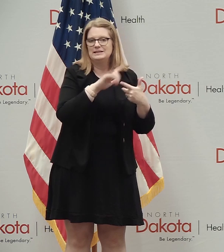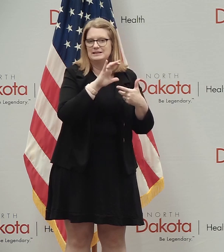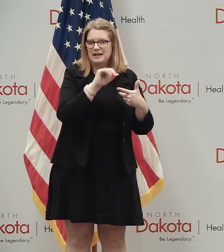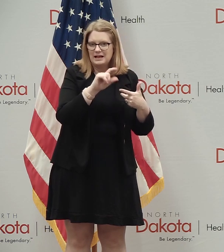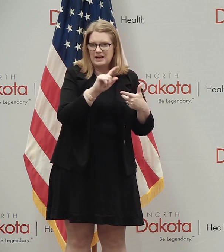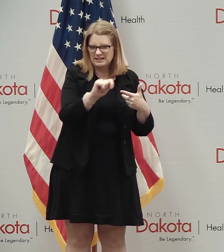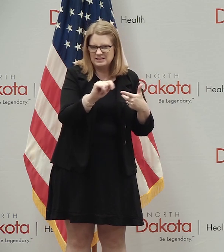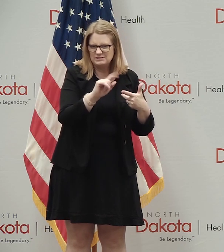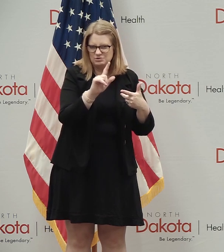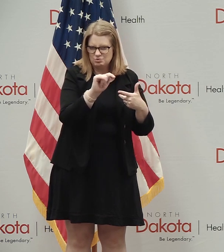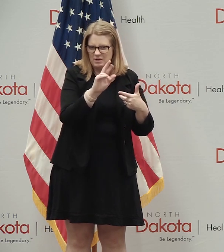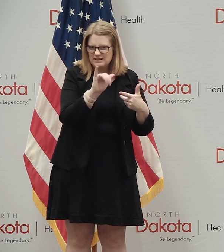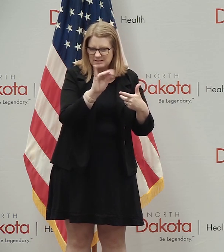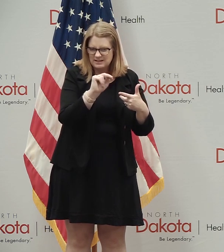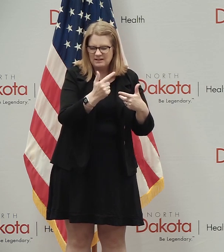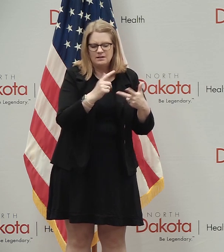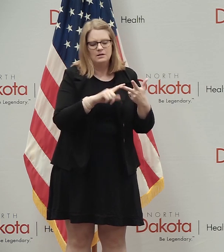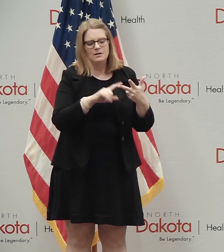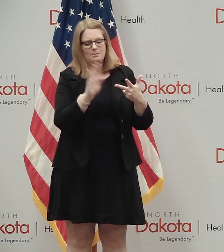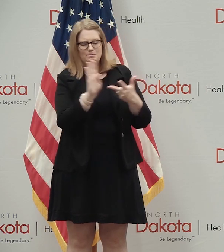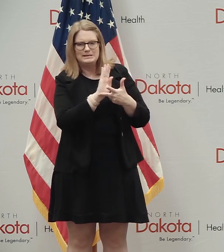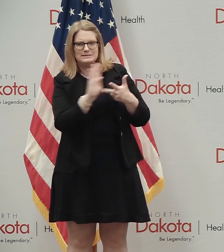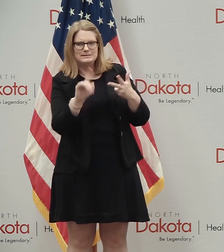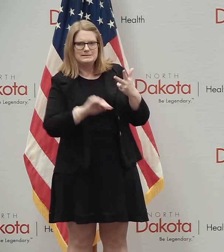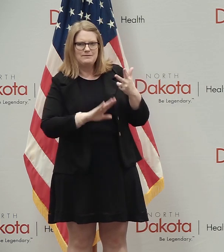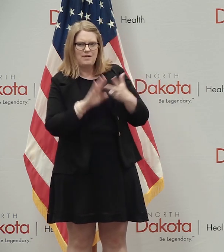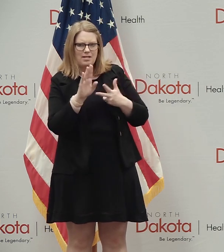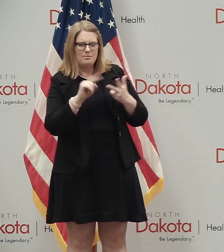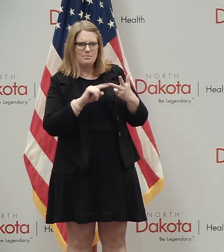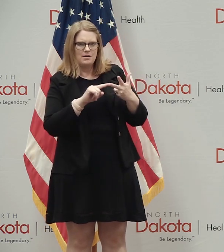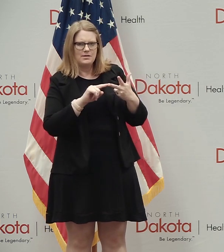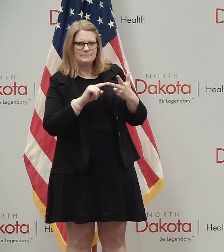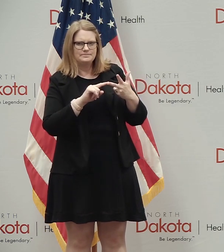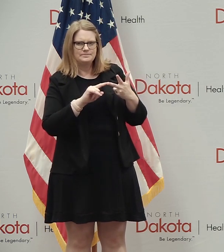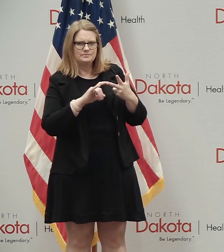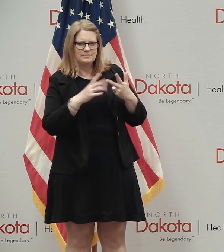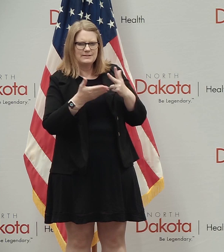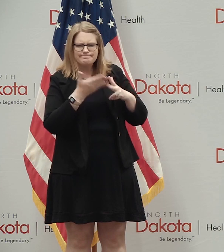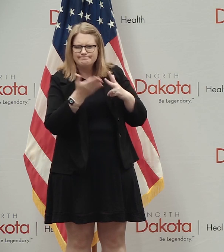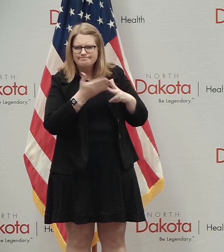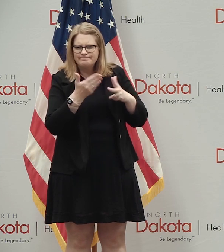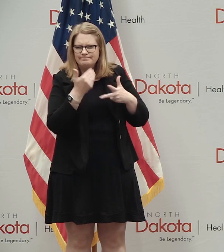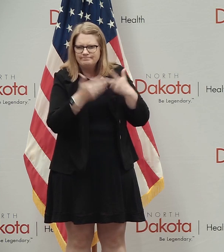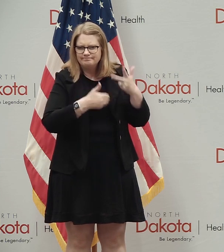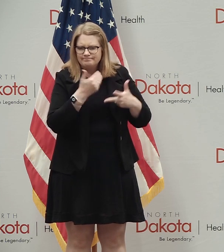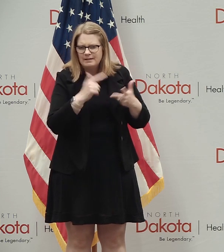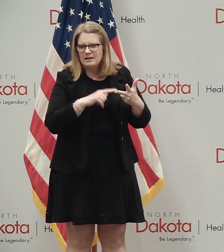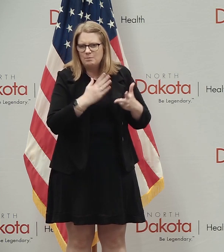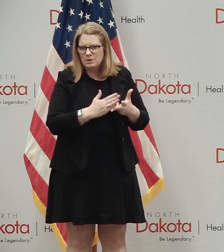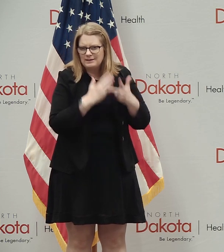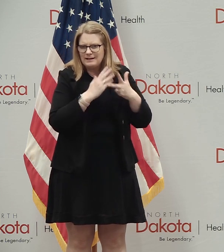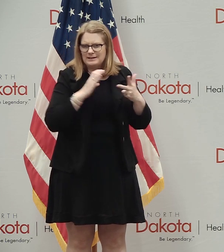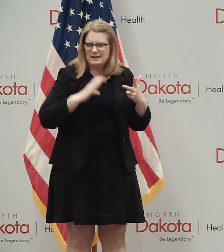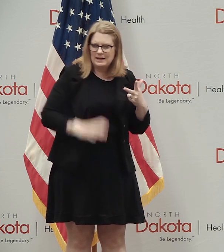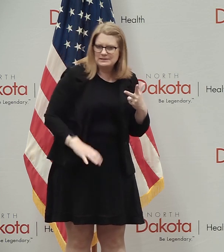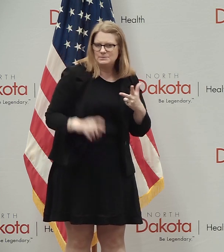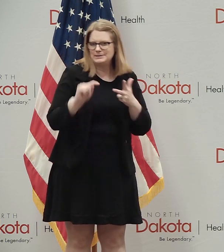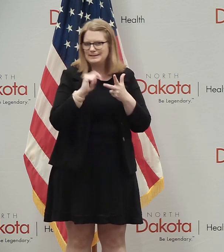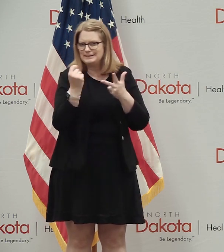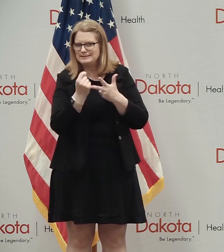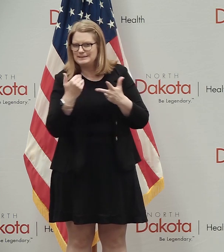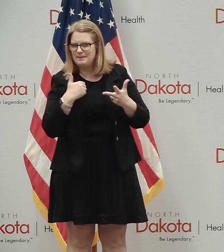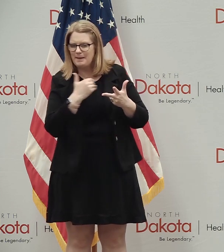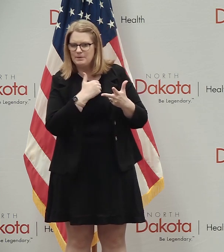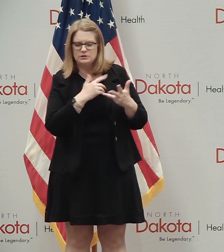tracing, give businesses a chance to develop their operating procedures that protect their customers and their team